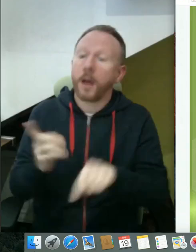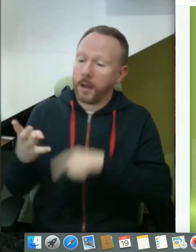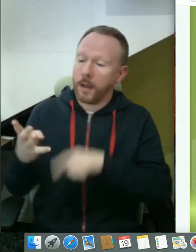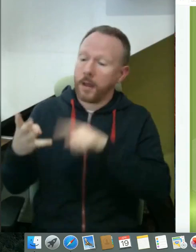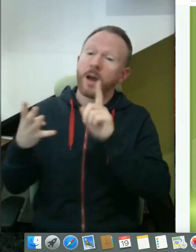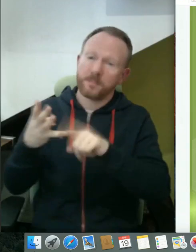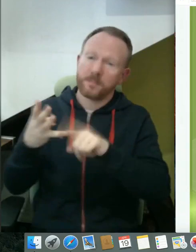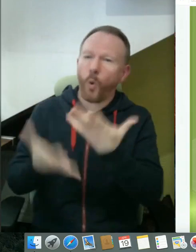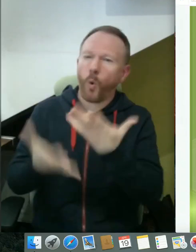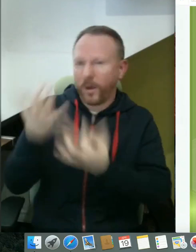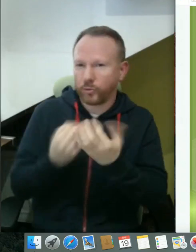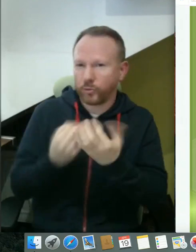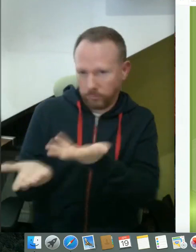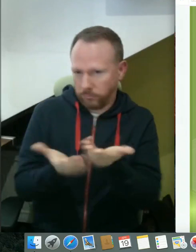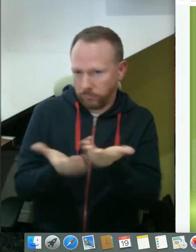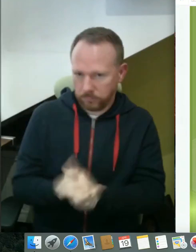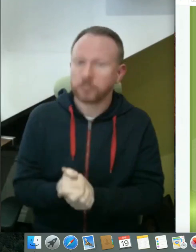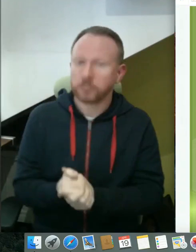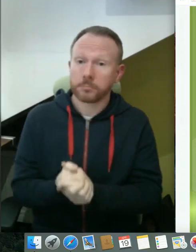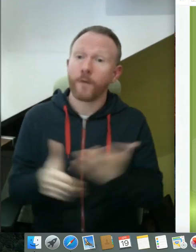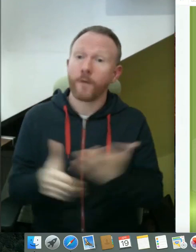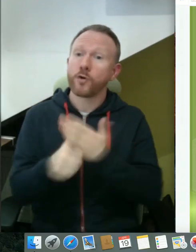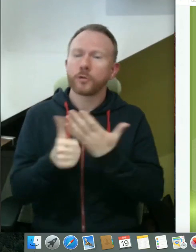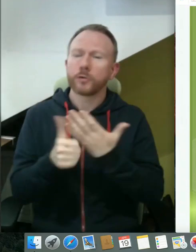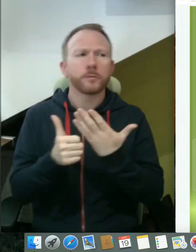So the history.